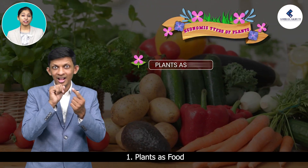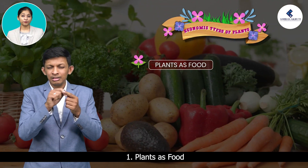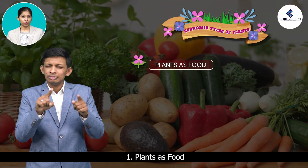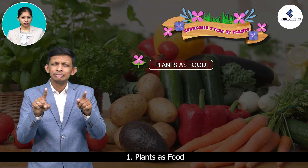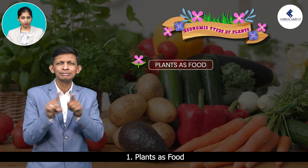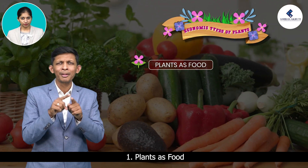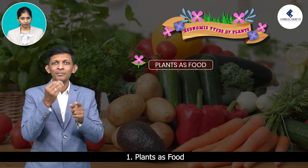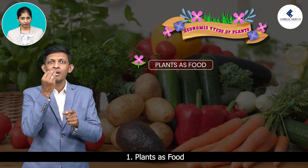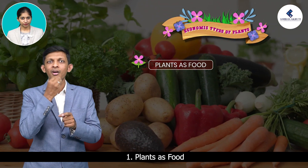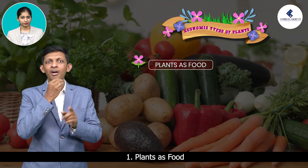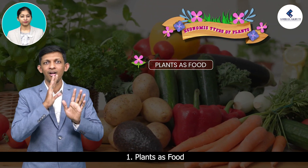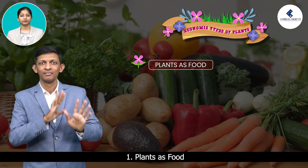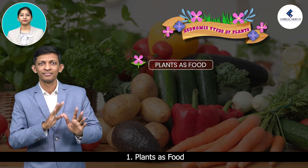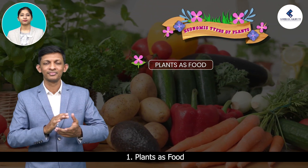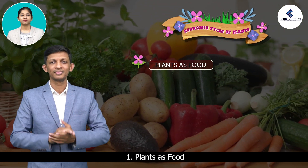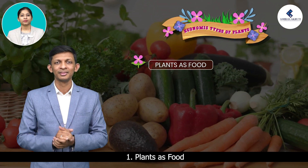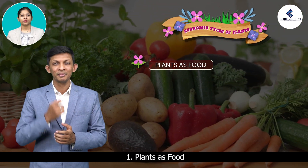Plants as food.